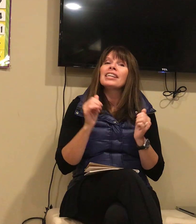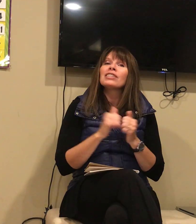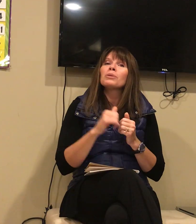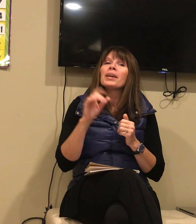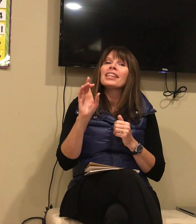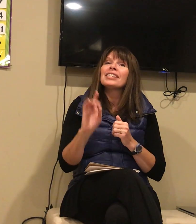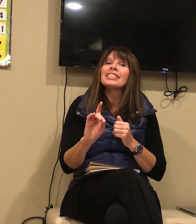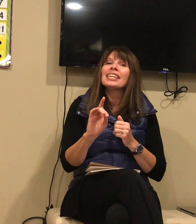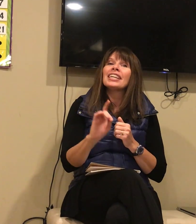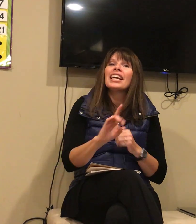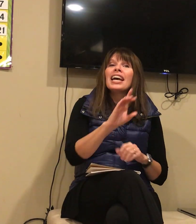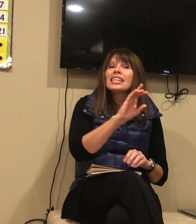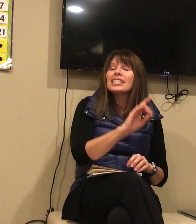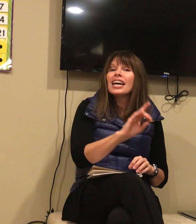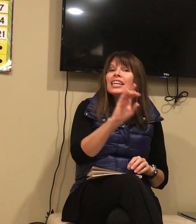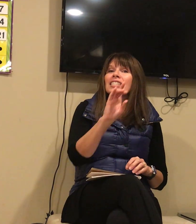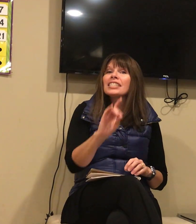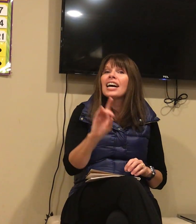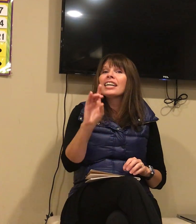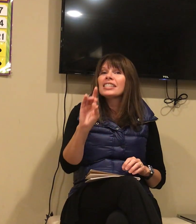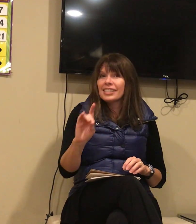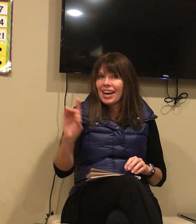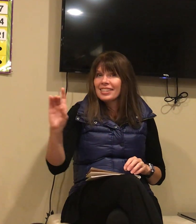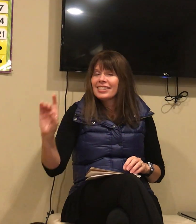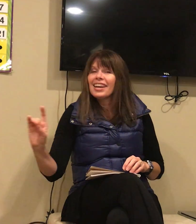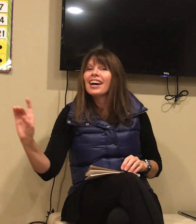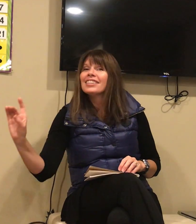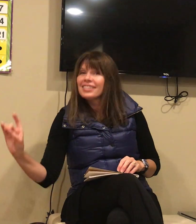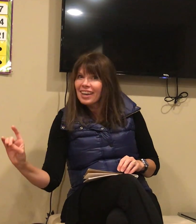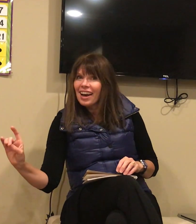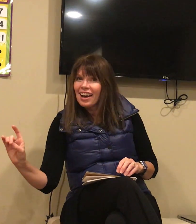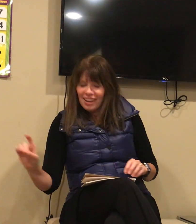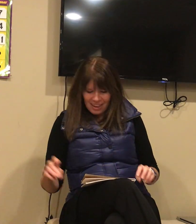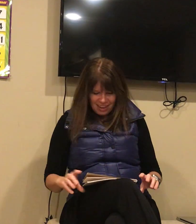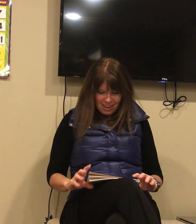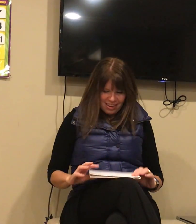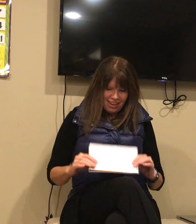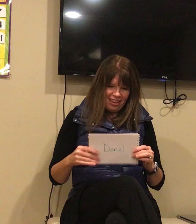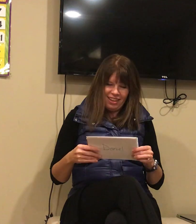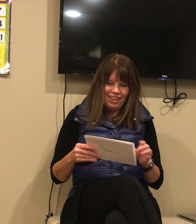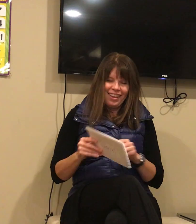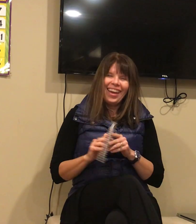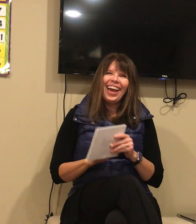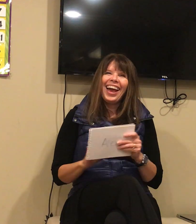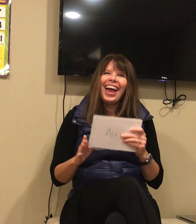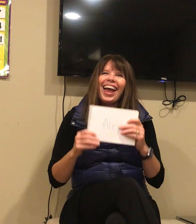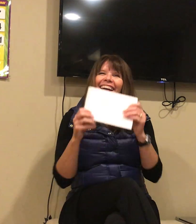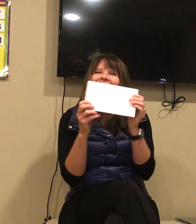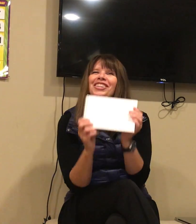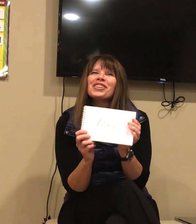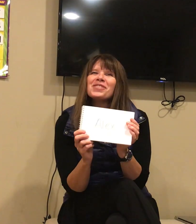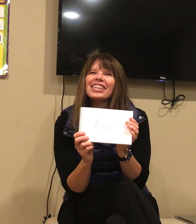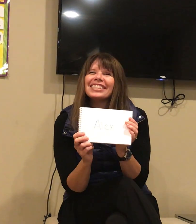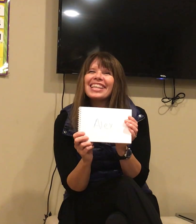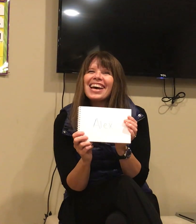begins with D, da, da, da, da, da. And who is